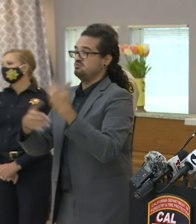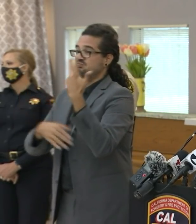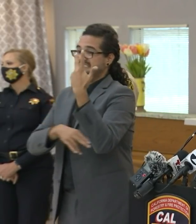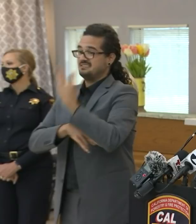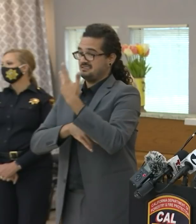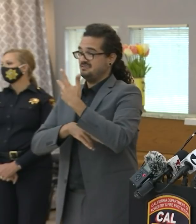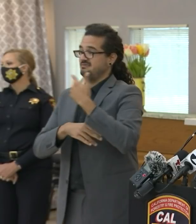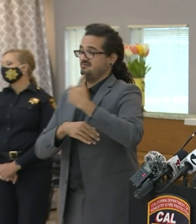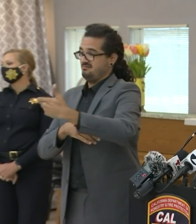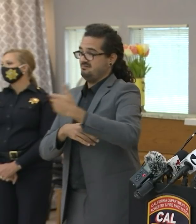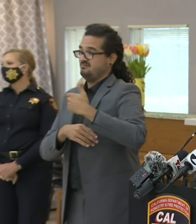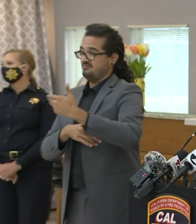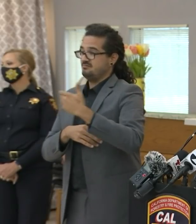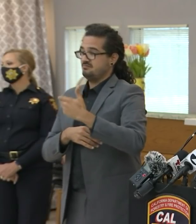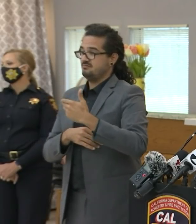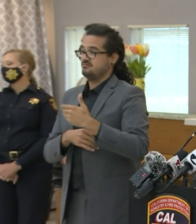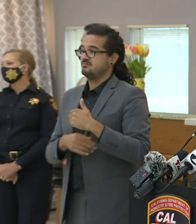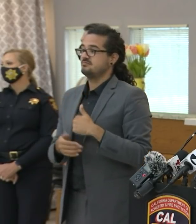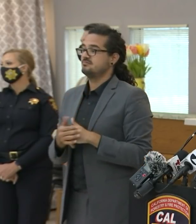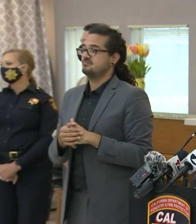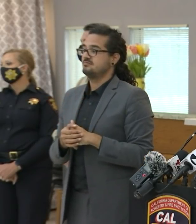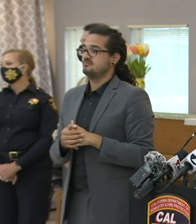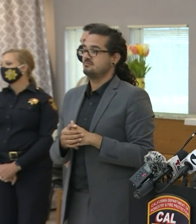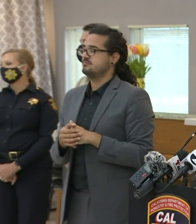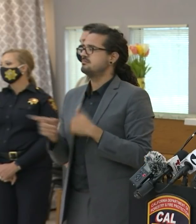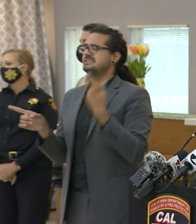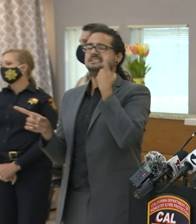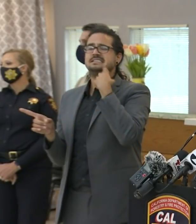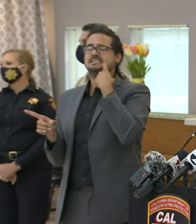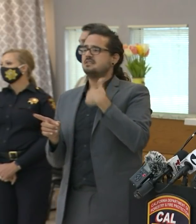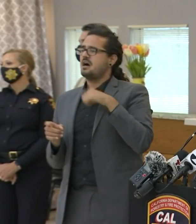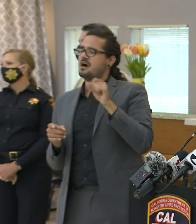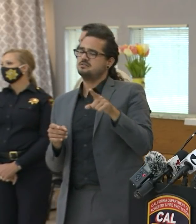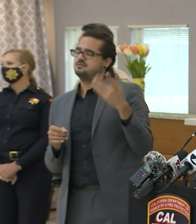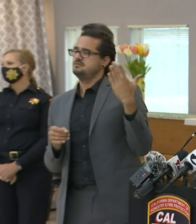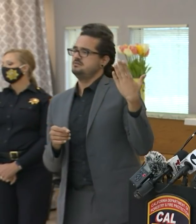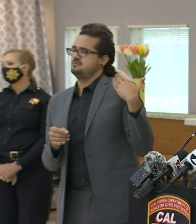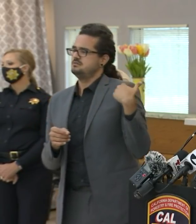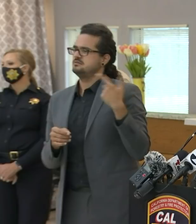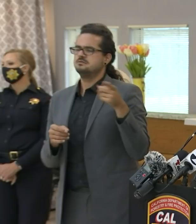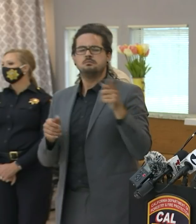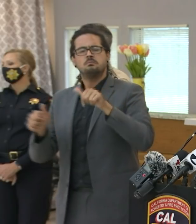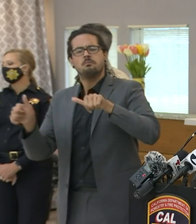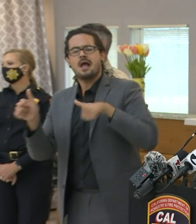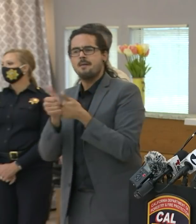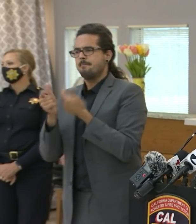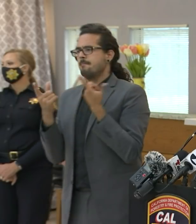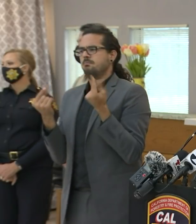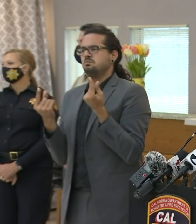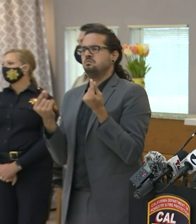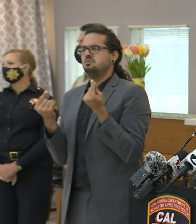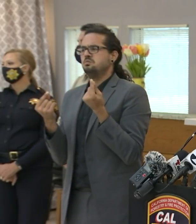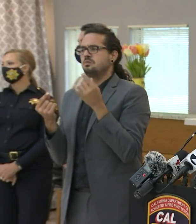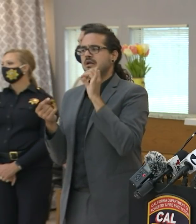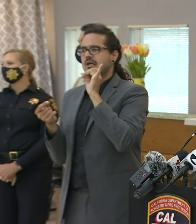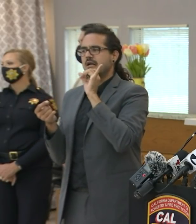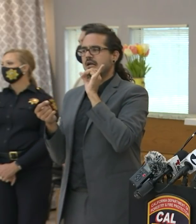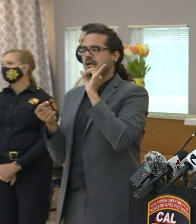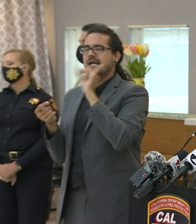too. As far as what are the contingencies there? You speak about limited resources. I mean, what